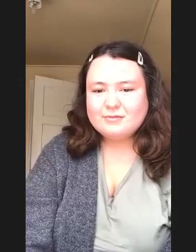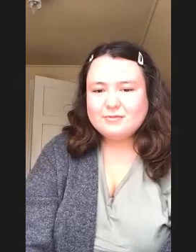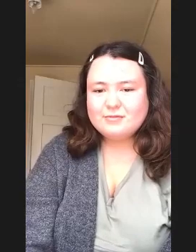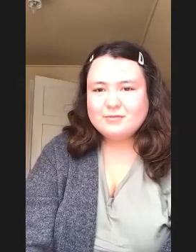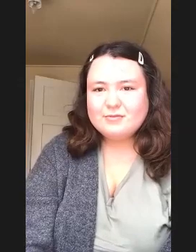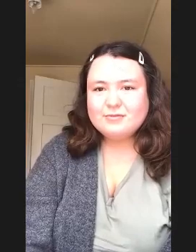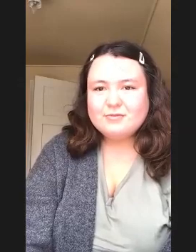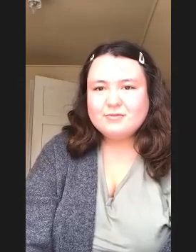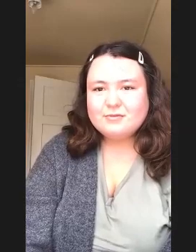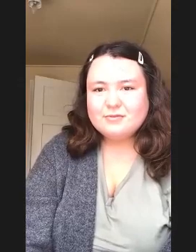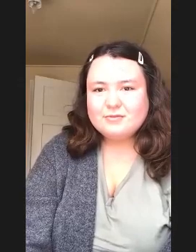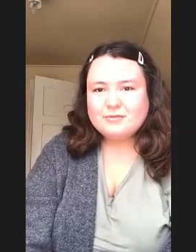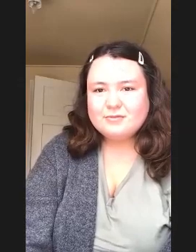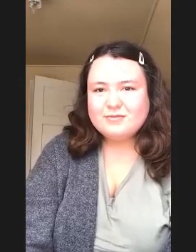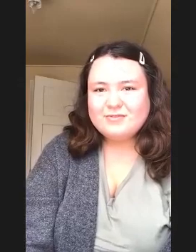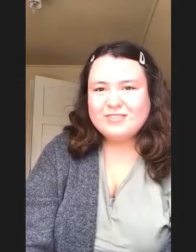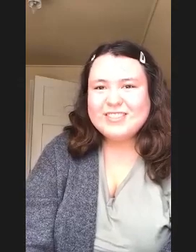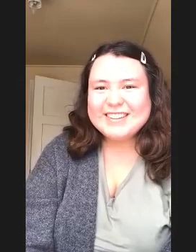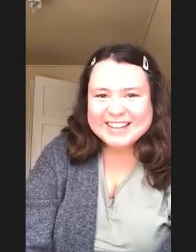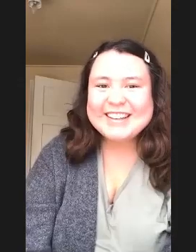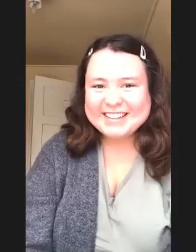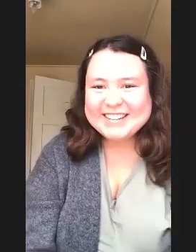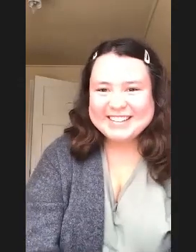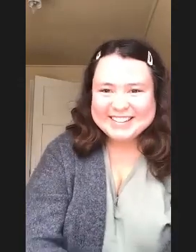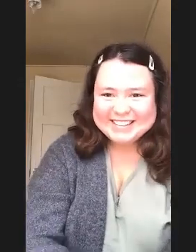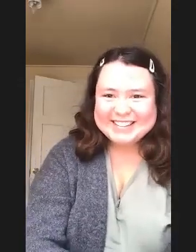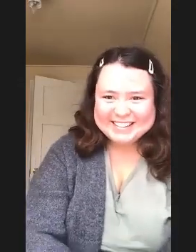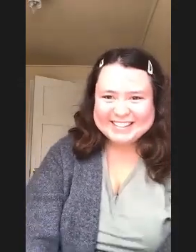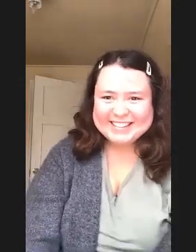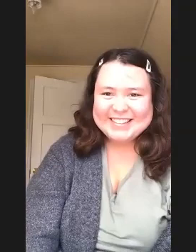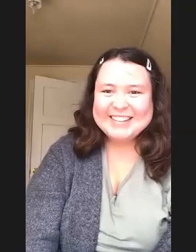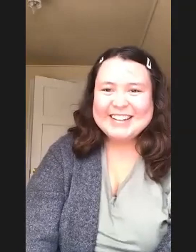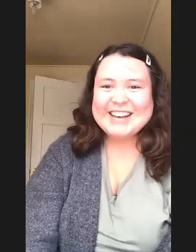Yeah, and I really like this Inuit. That's so cute. Yeah.